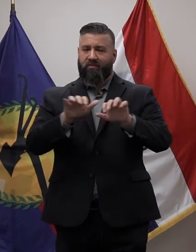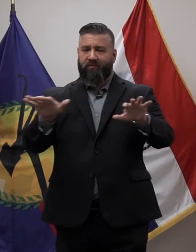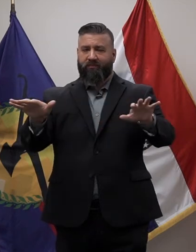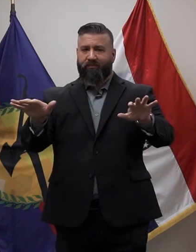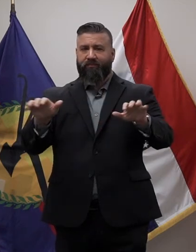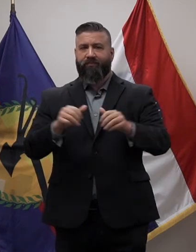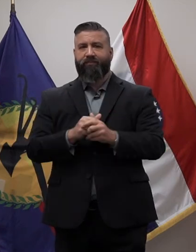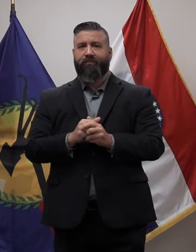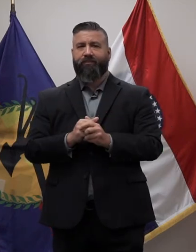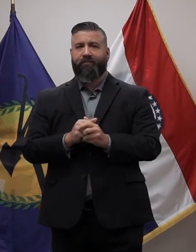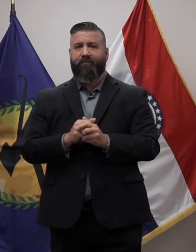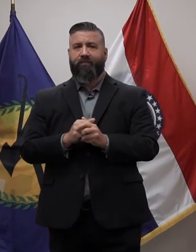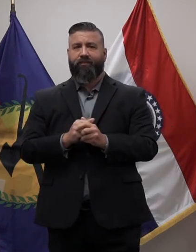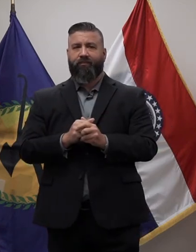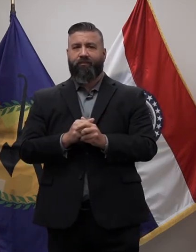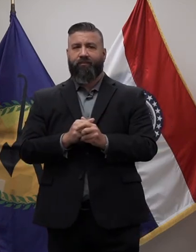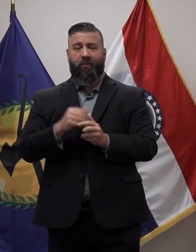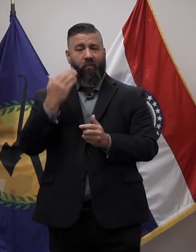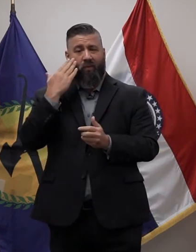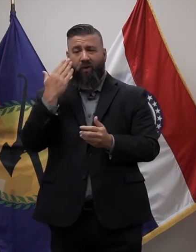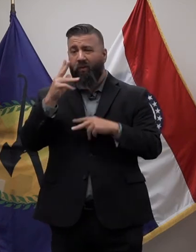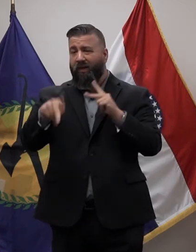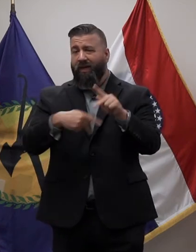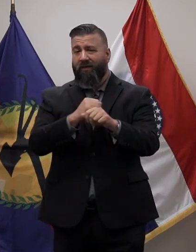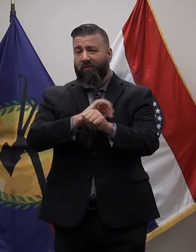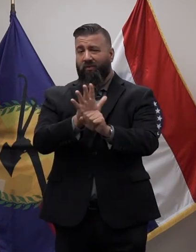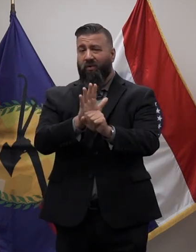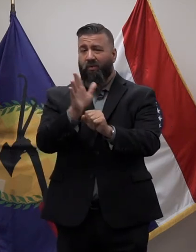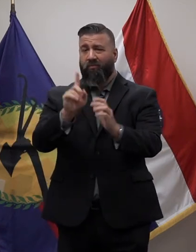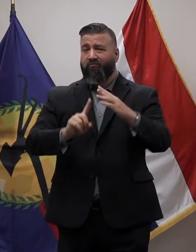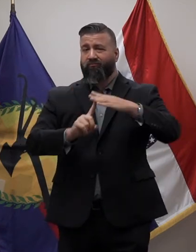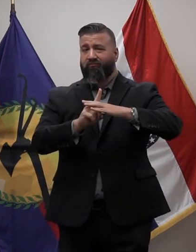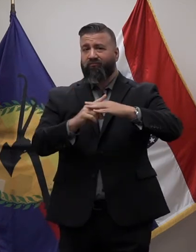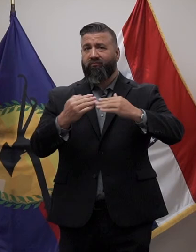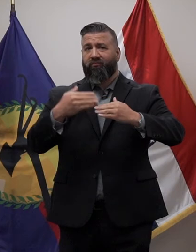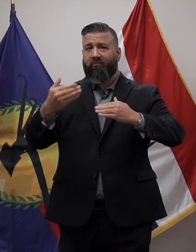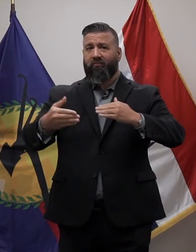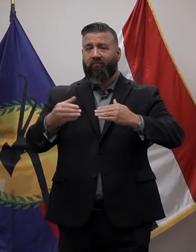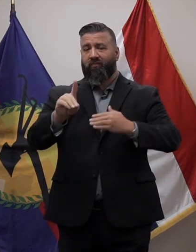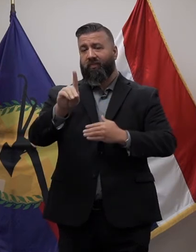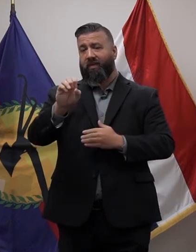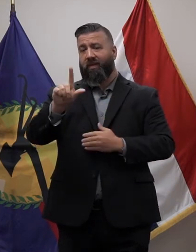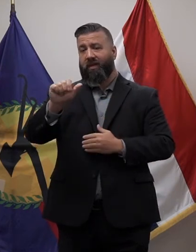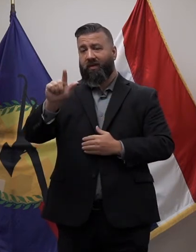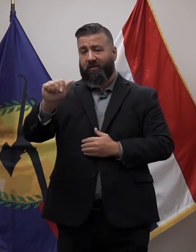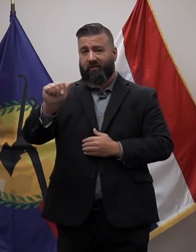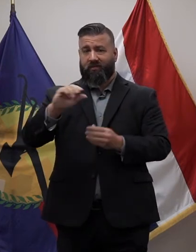the virus will take next. The Delta variant drove our numbers up again after a steady decline.